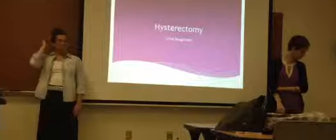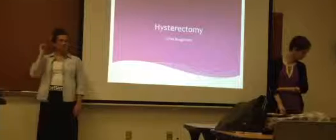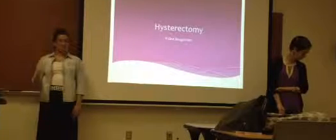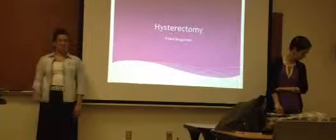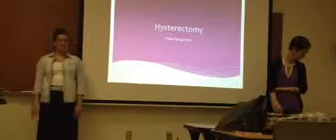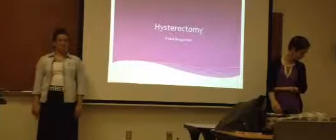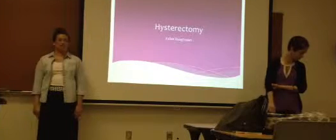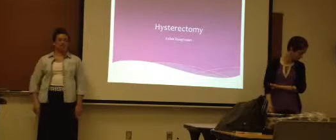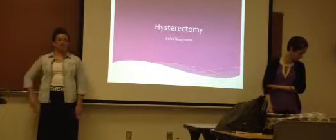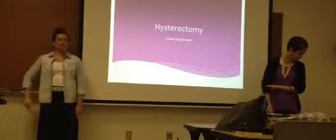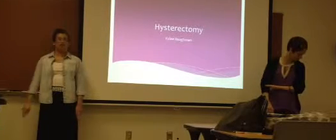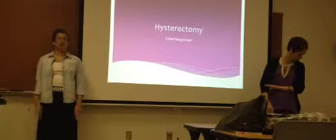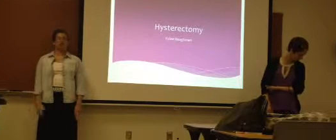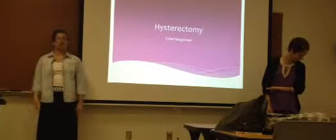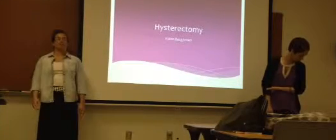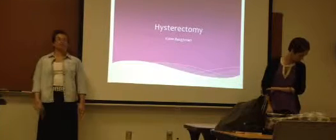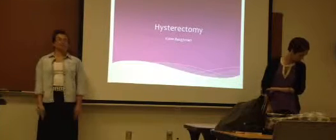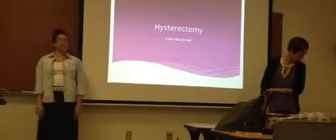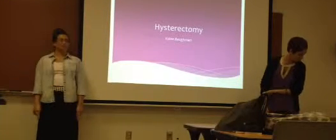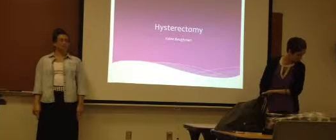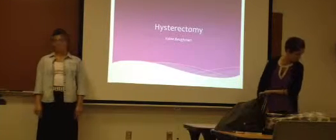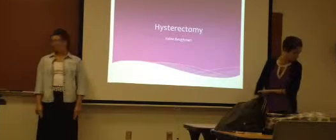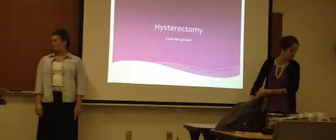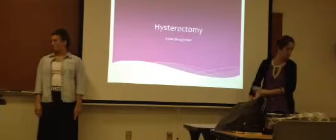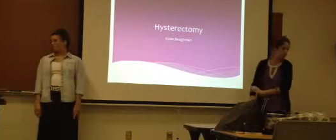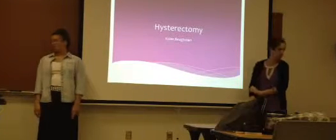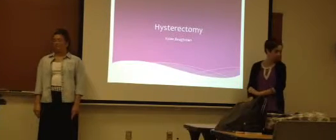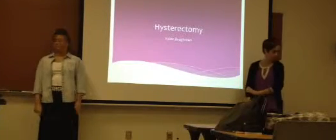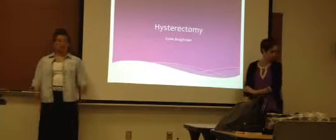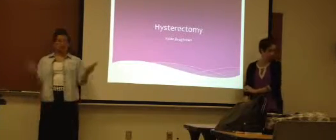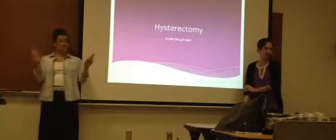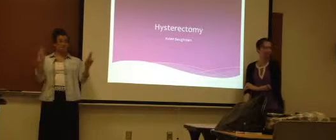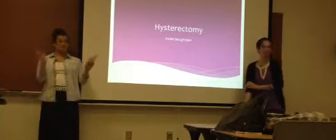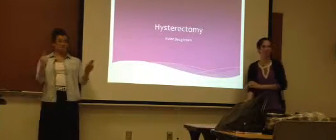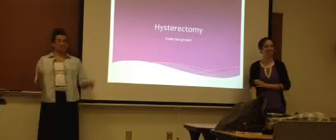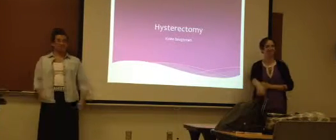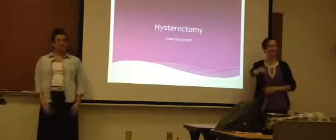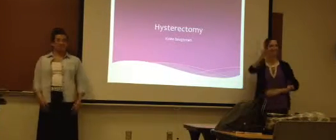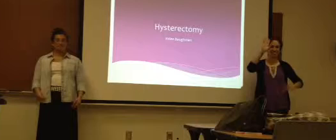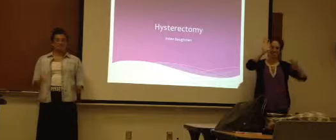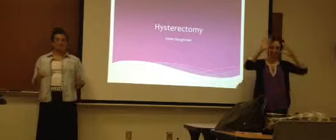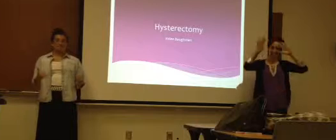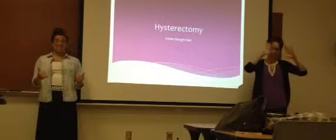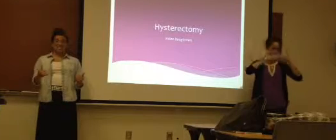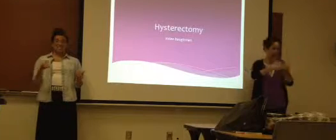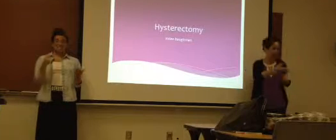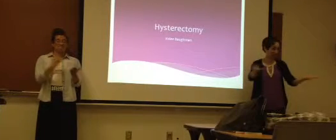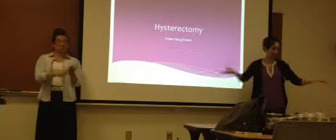Restart it. We had just did it. Okay. Alright, ladies, we're here to talk today about a